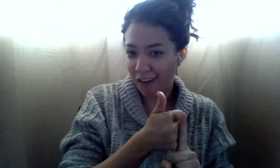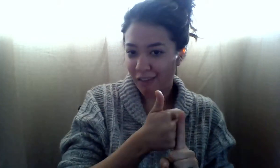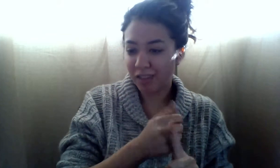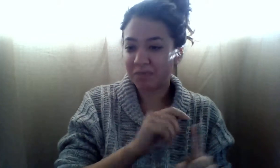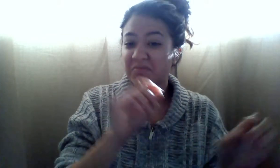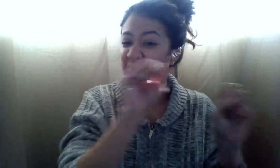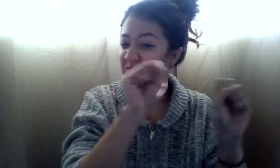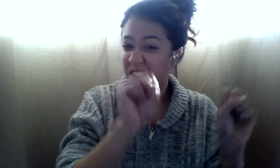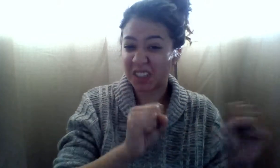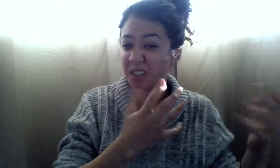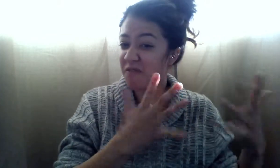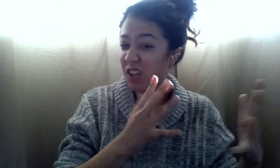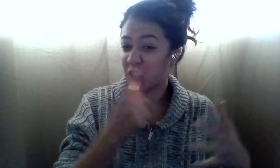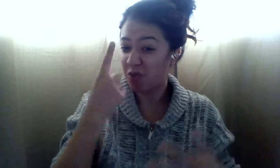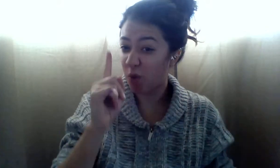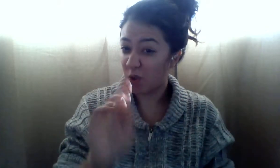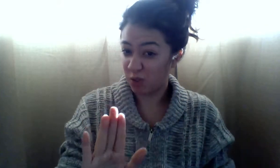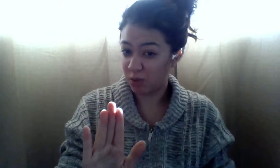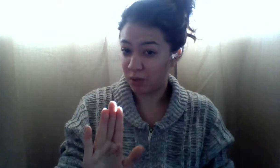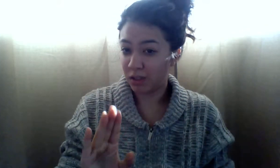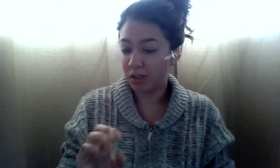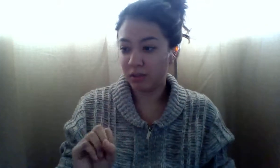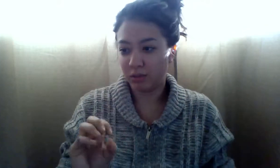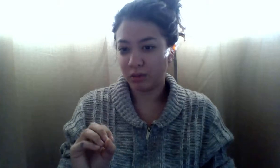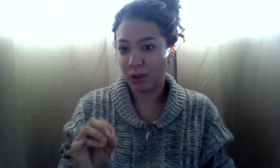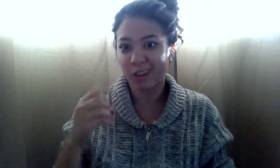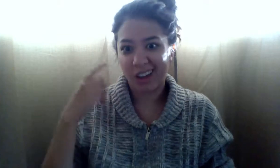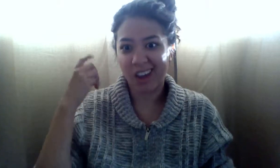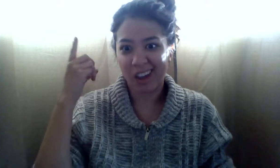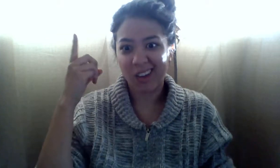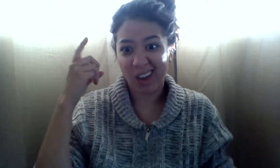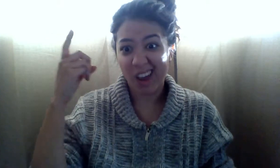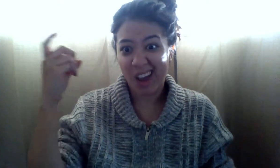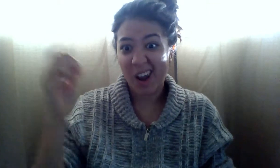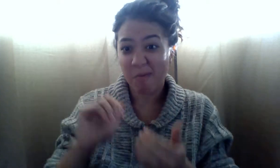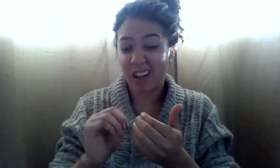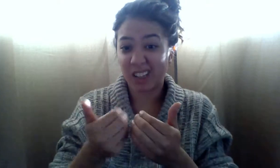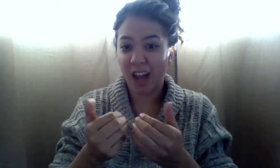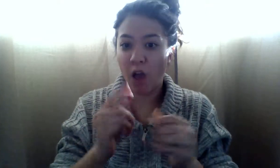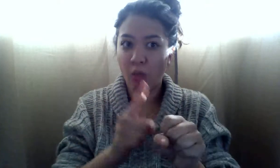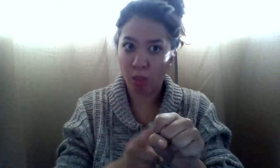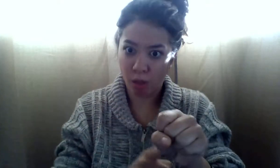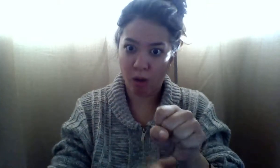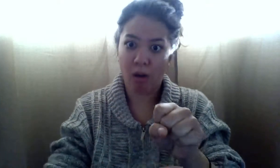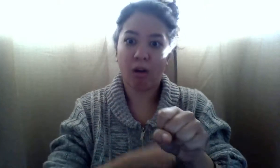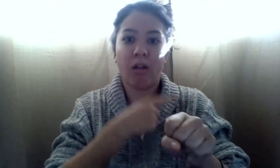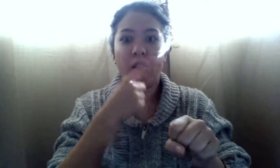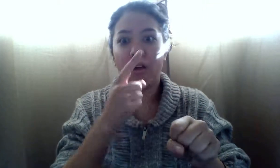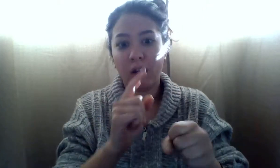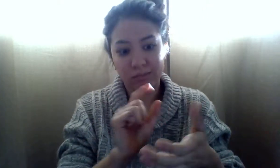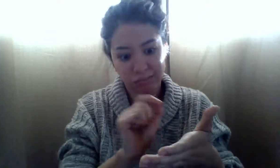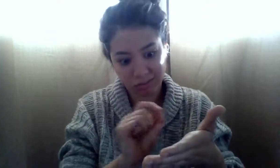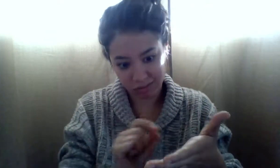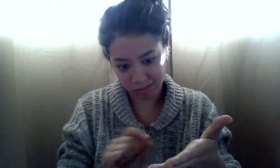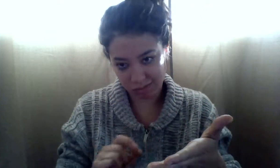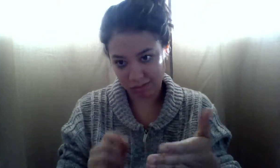someone to have to do manually. Once that's been done, then you're basically pretty much ready to go and start printing the checks. What